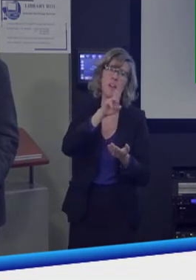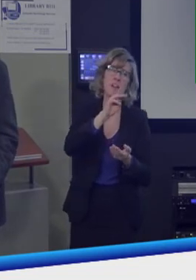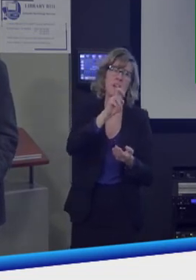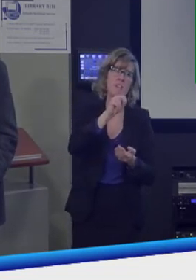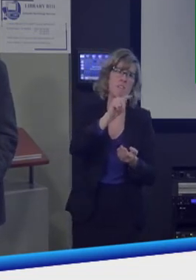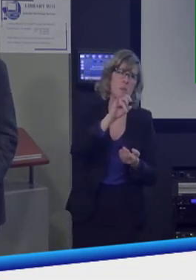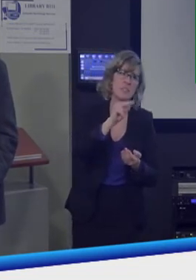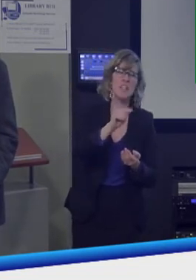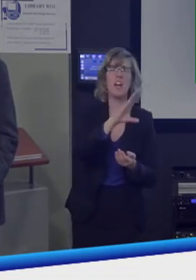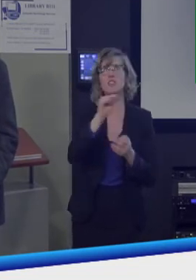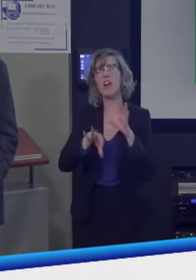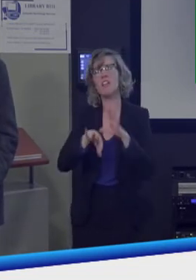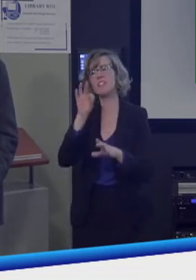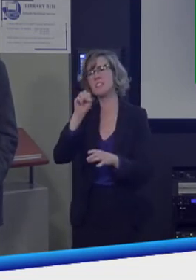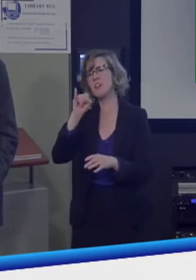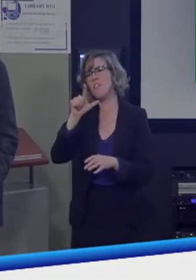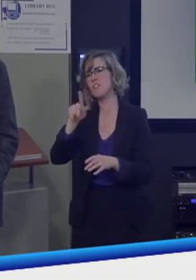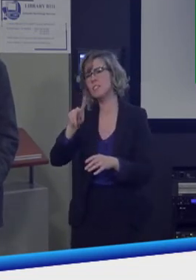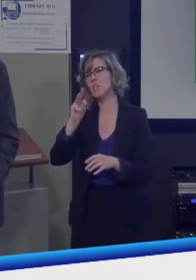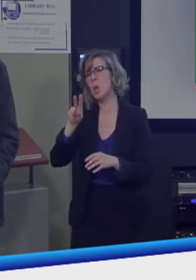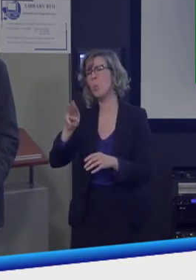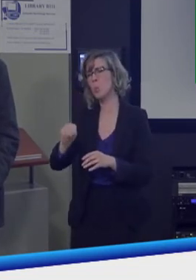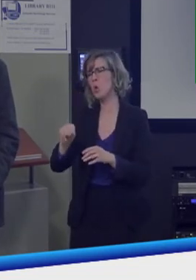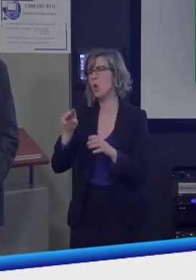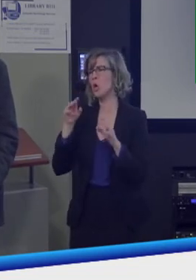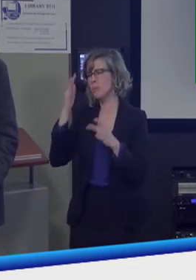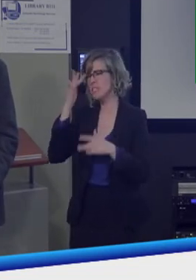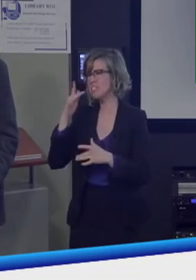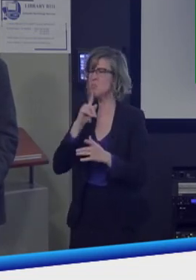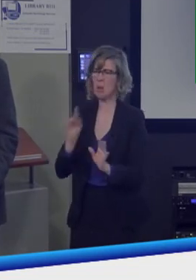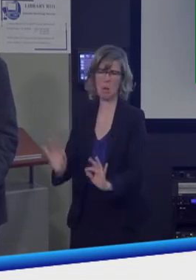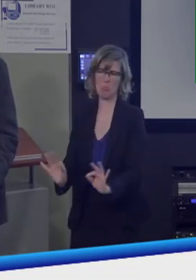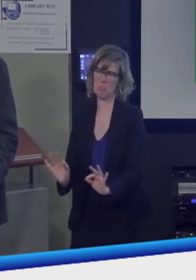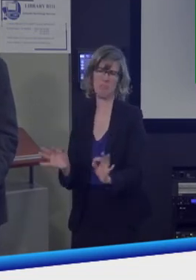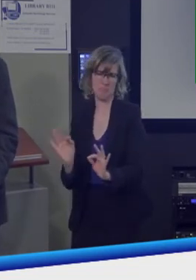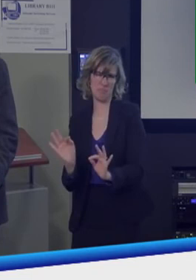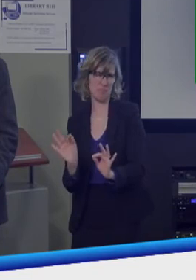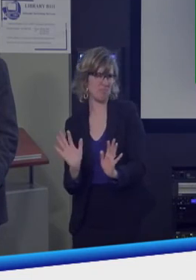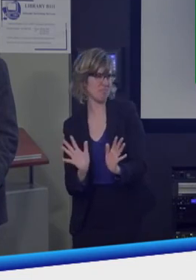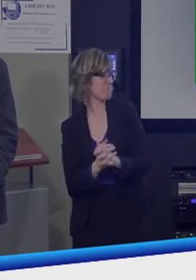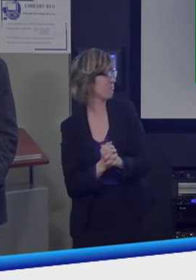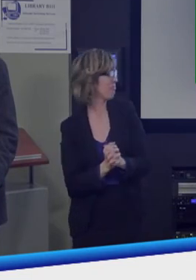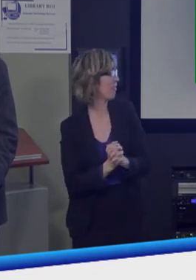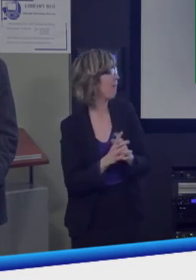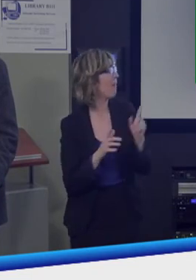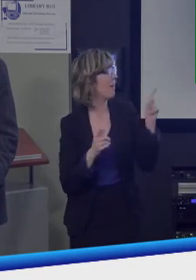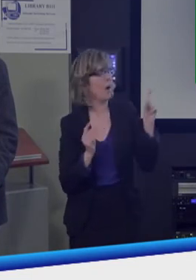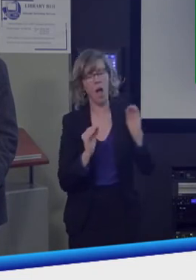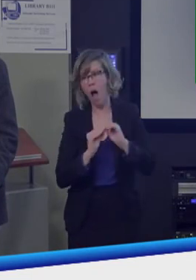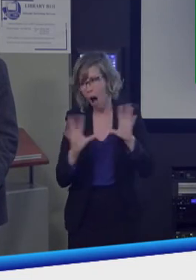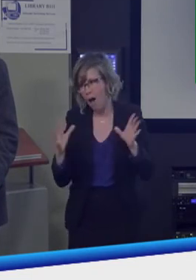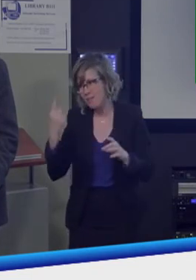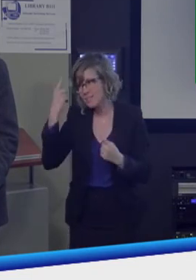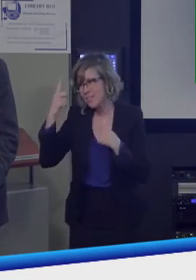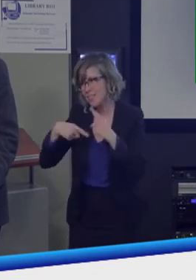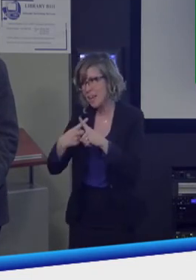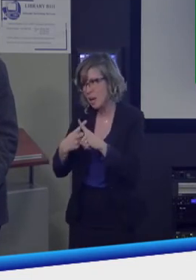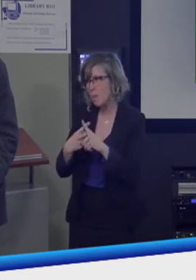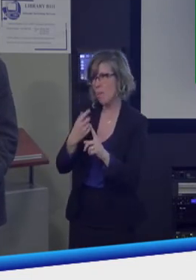Okay, very, very basic science. And also, clearly, inspired by considerations of